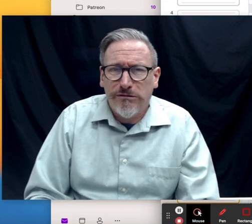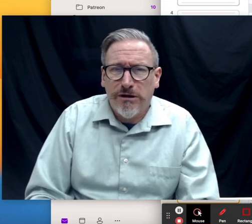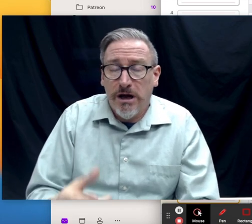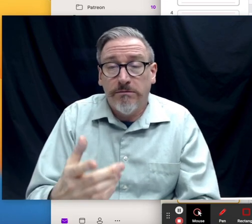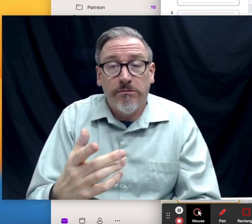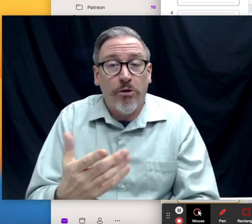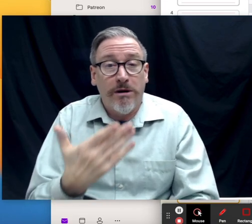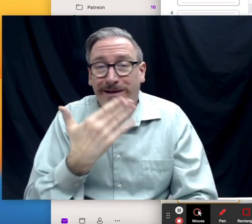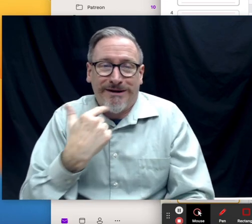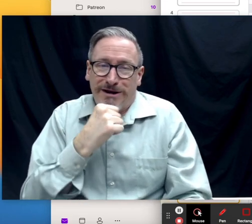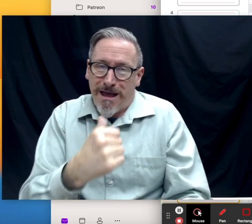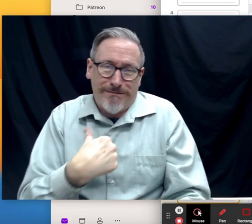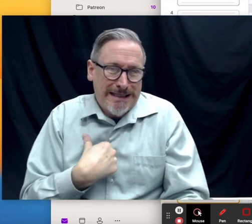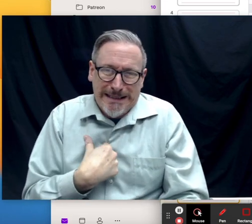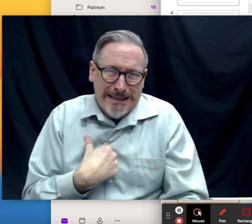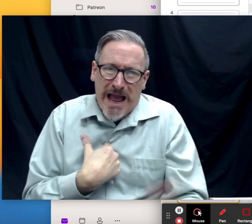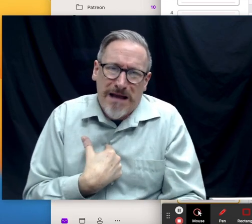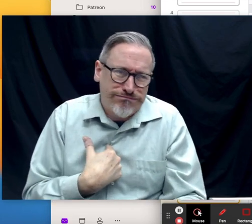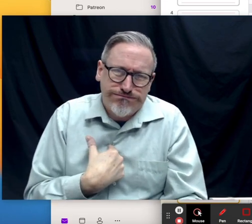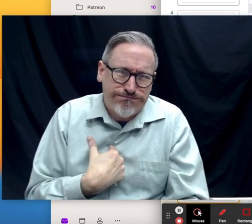trouble.